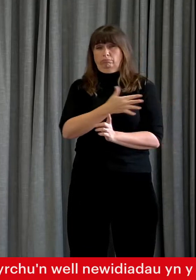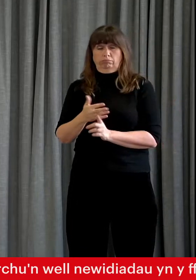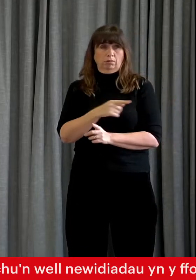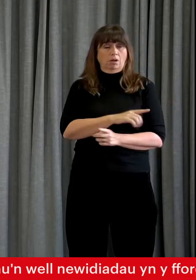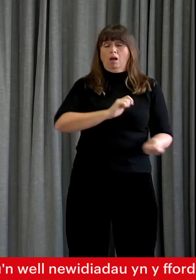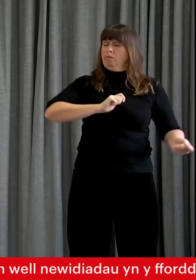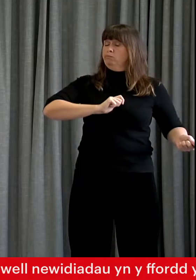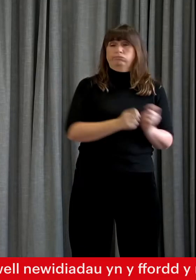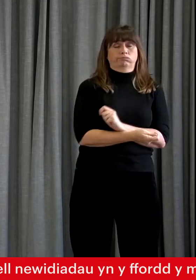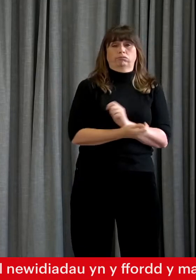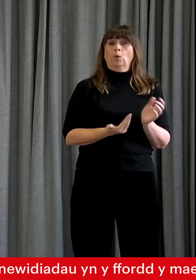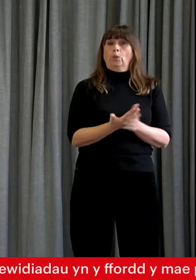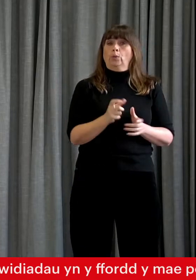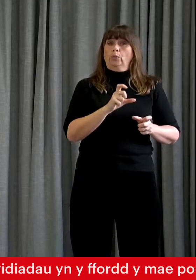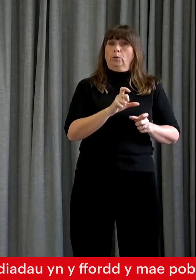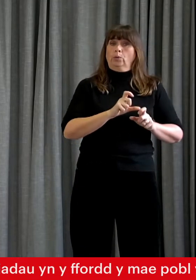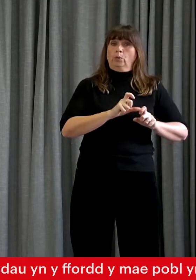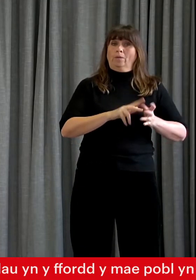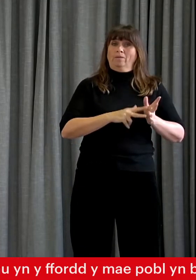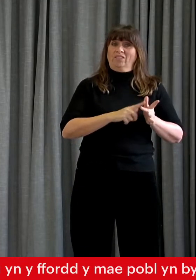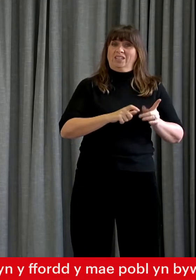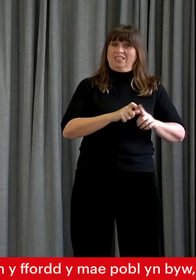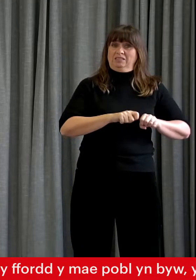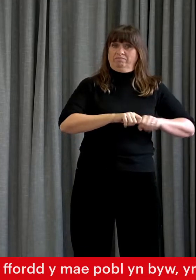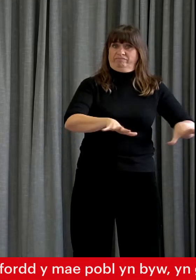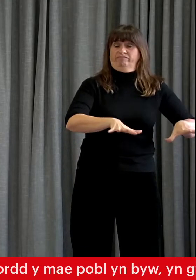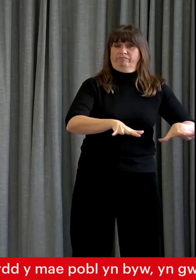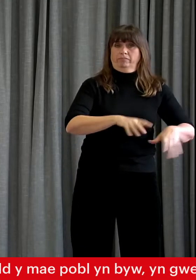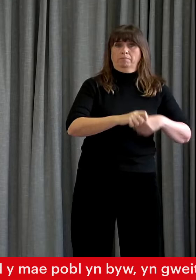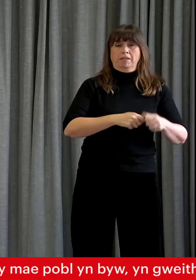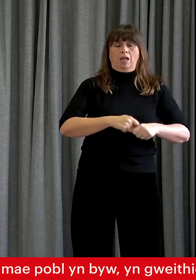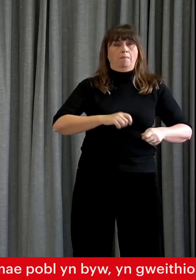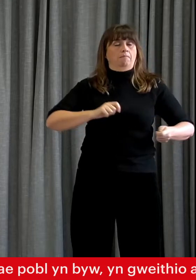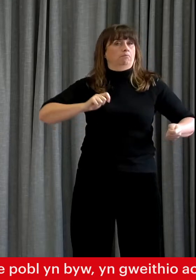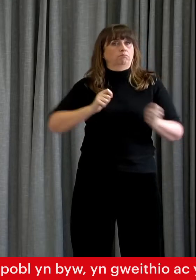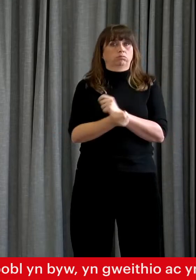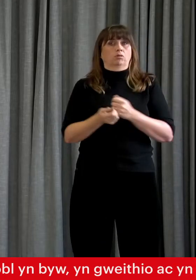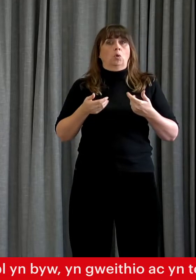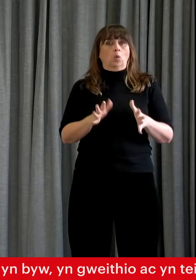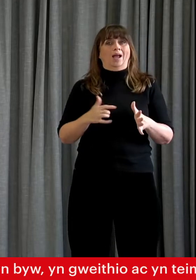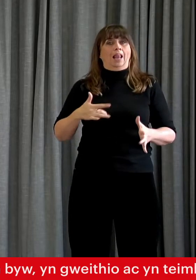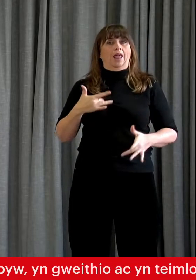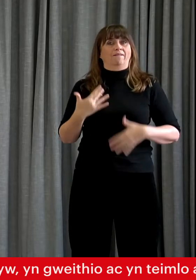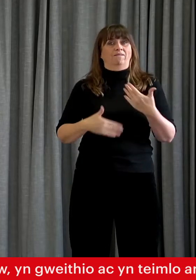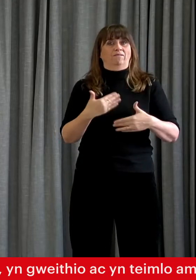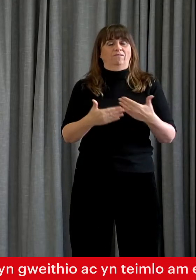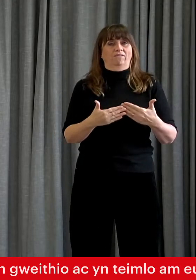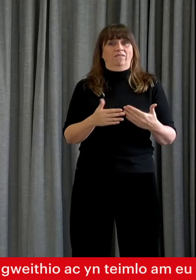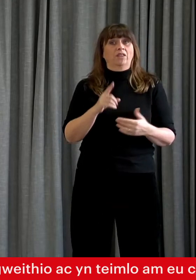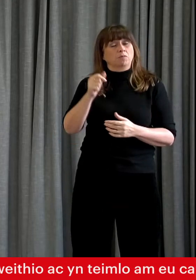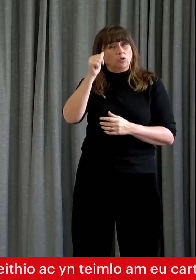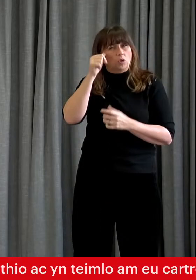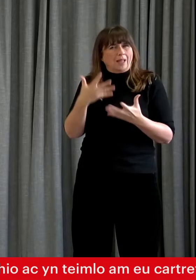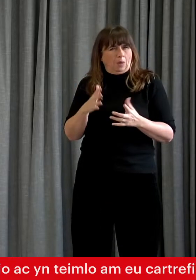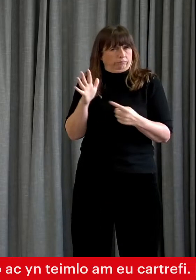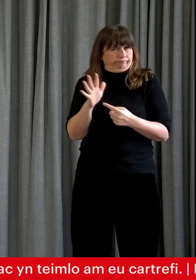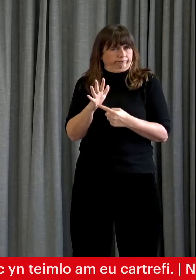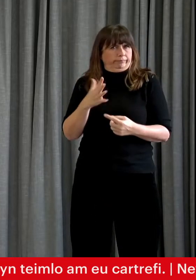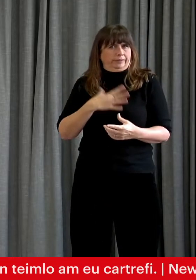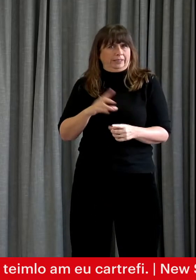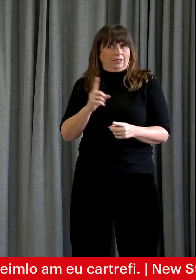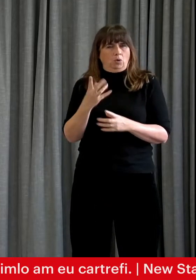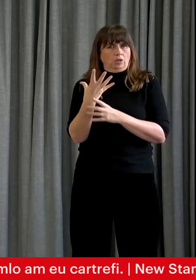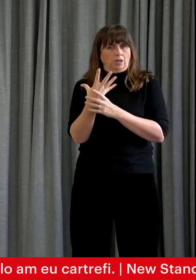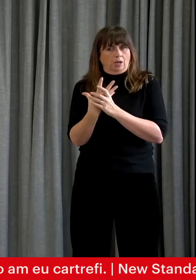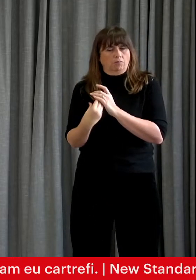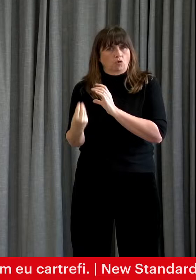fundamentally changed how people live and work and what they need from a home. Social justice and equality issues such as broadband access and flooring